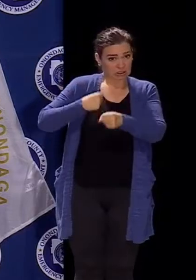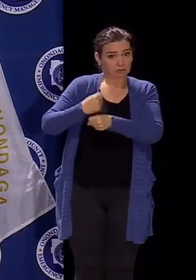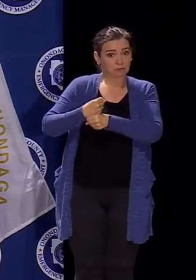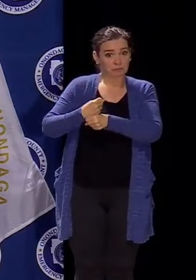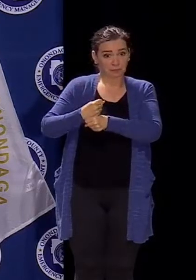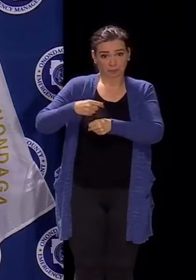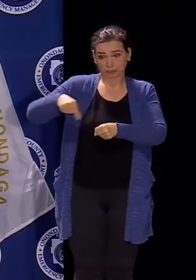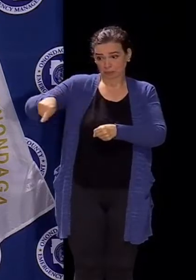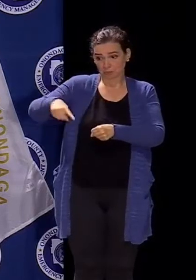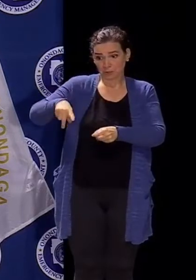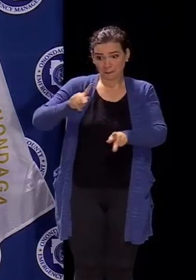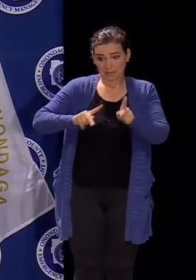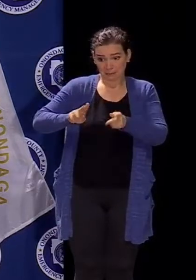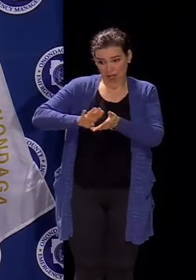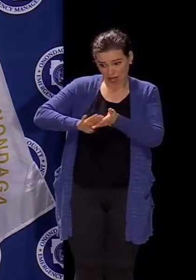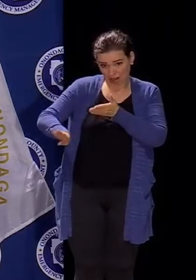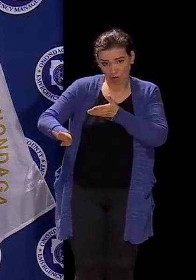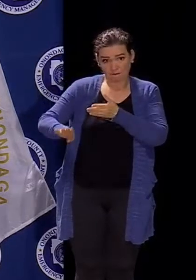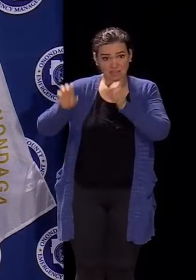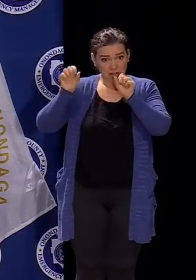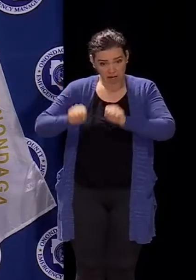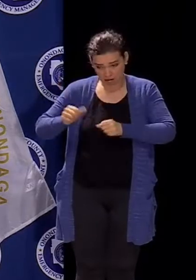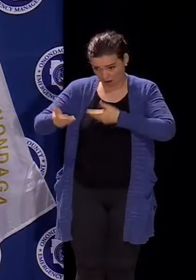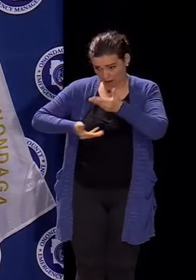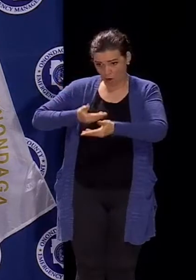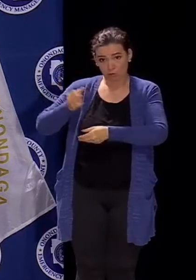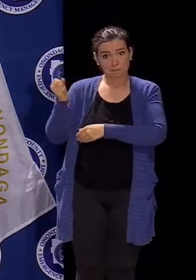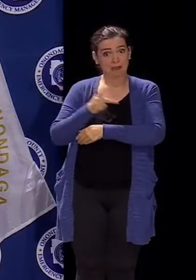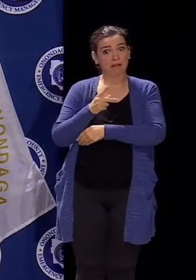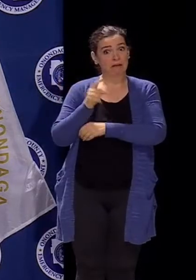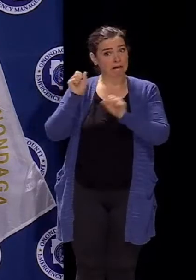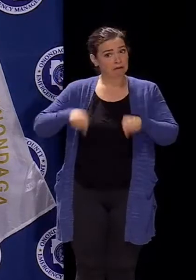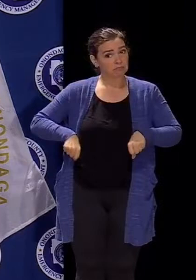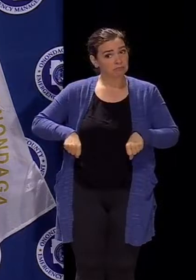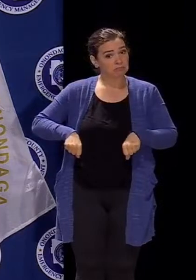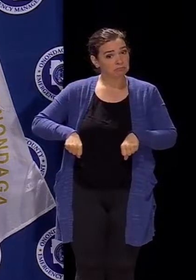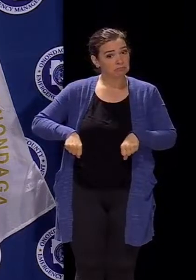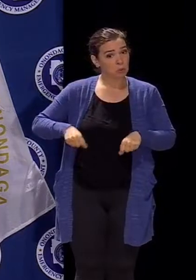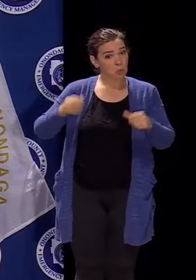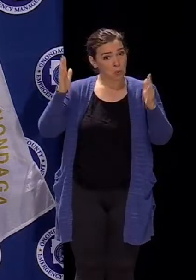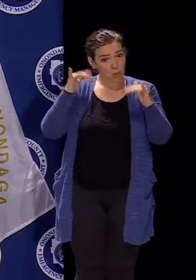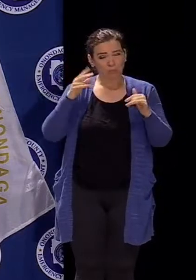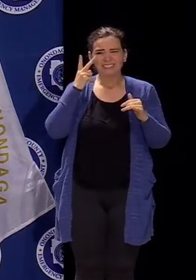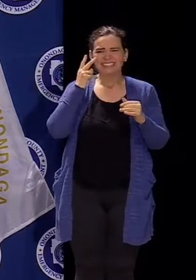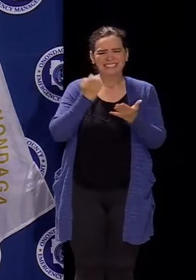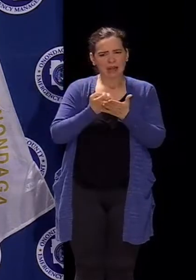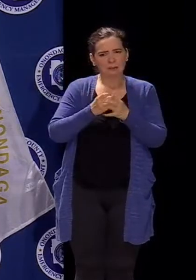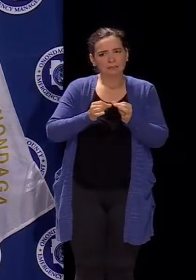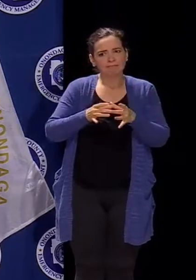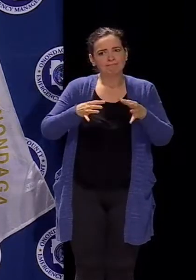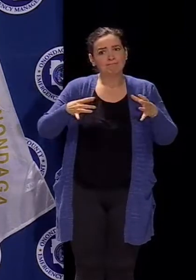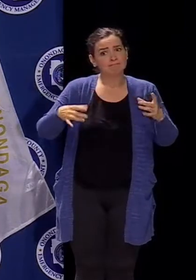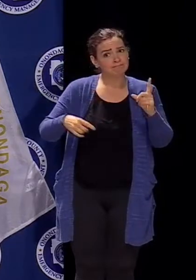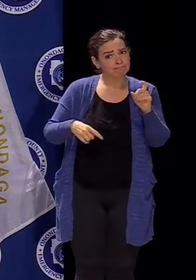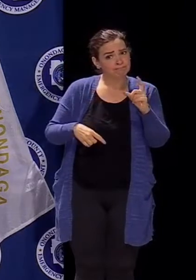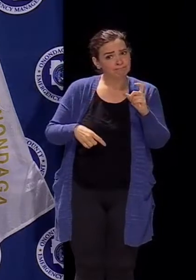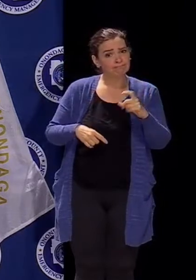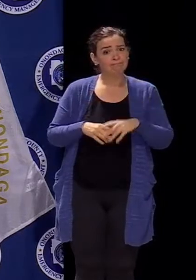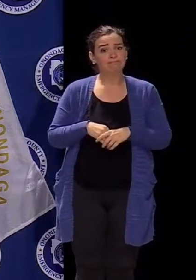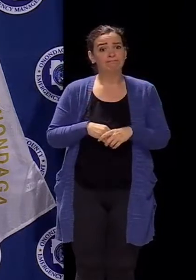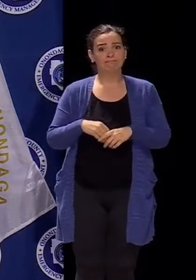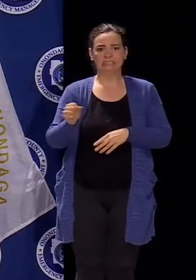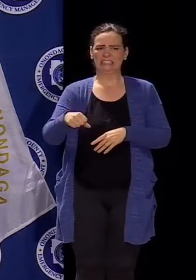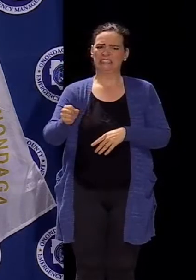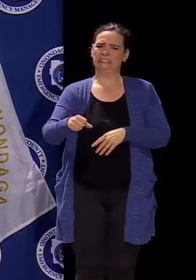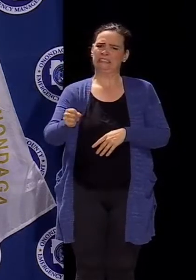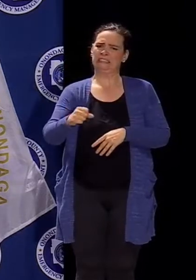return to the growth we were going to see if you truly balance this year? Yeah, yeah. Look, our hope would be that we don't have to